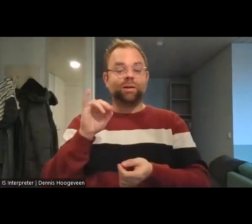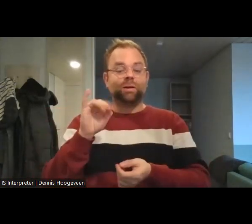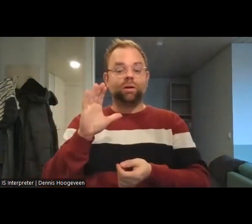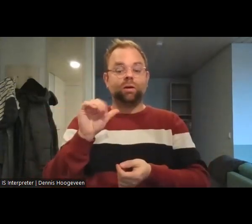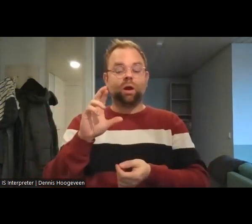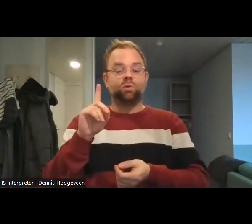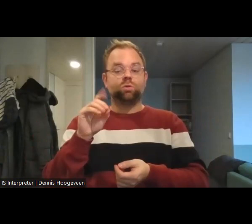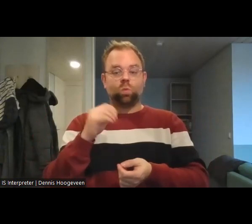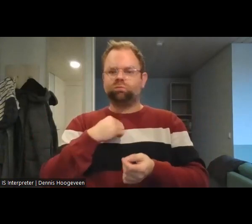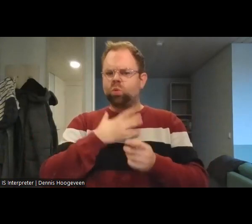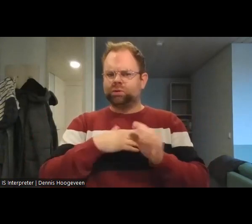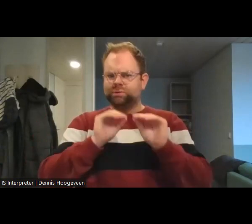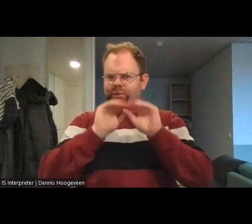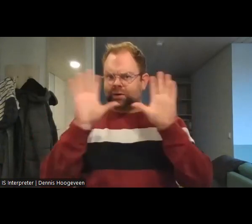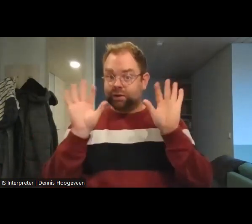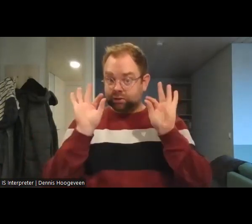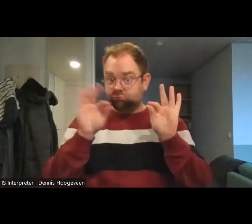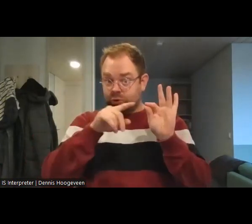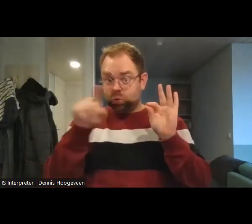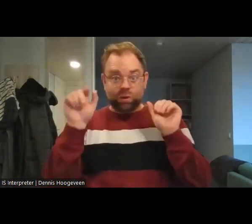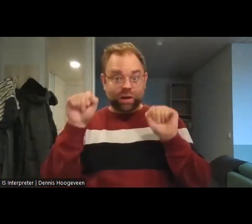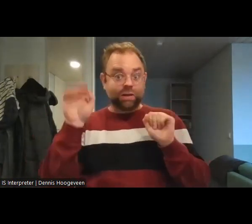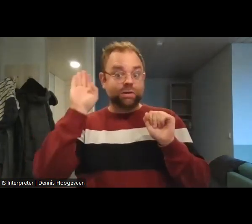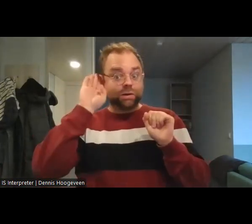pass the floor briefly.